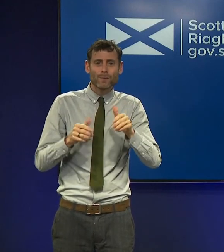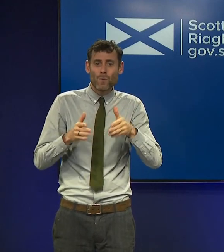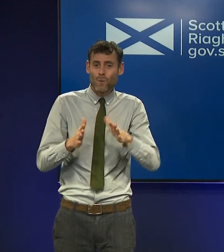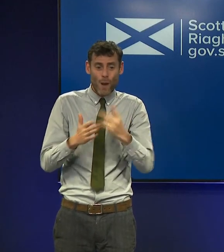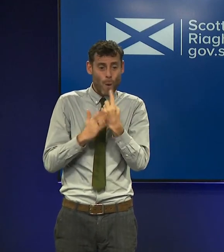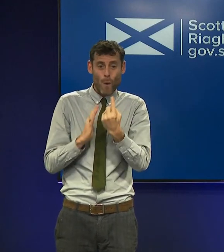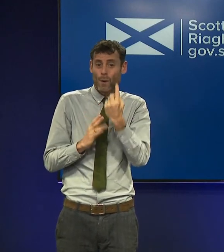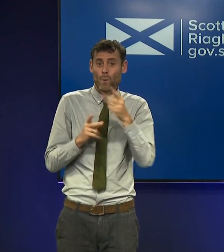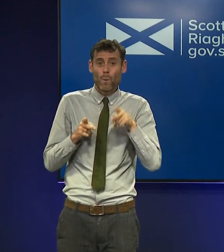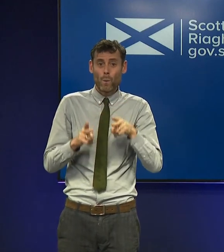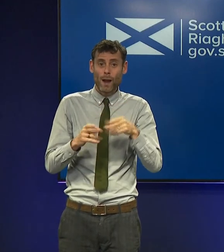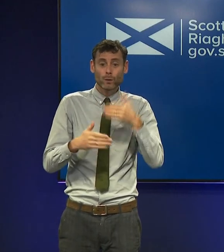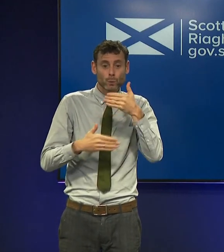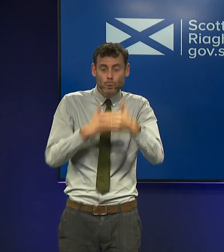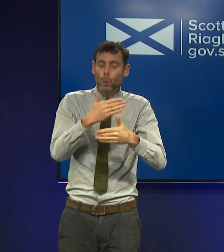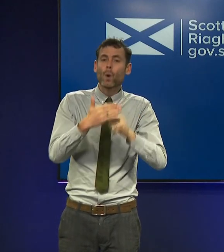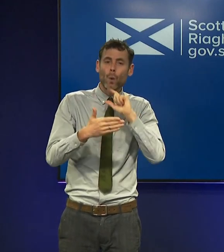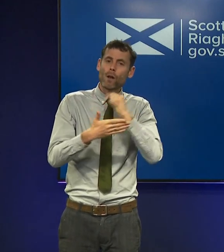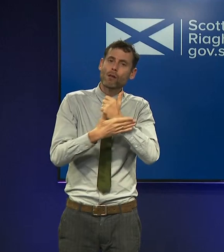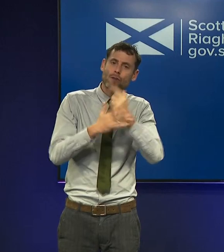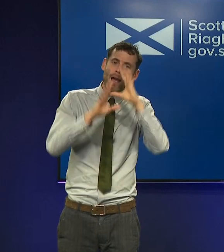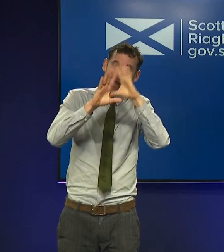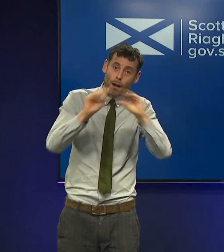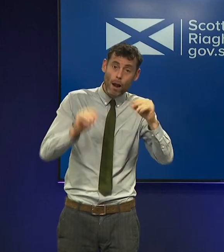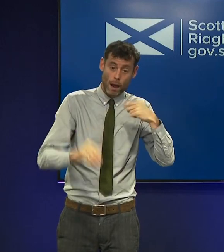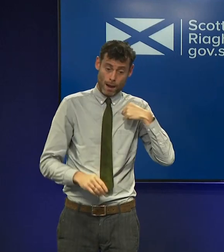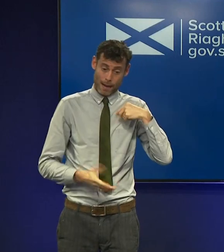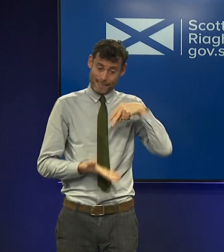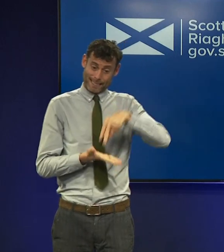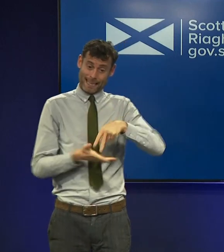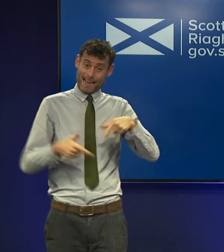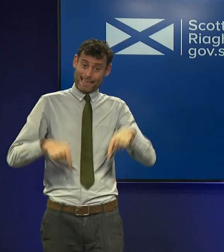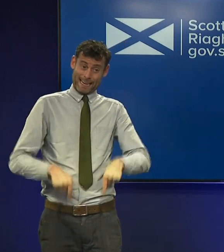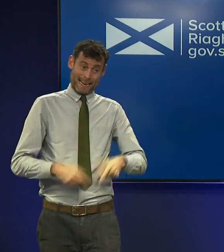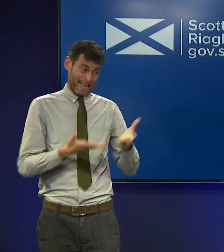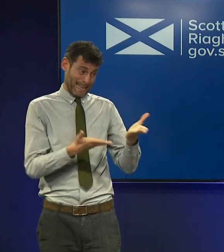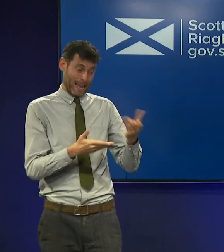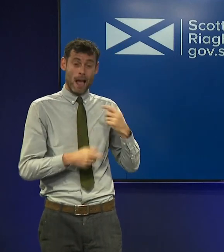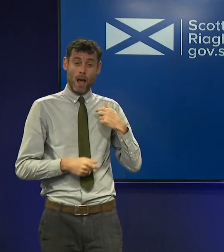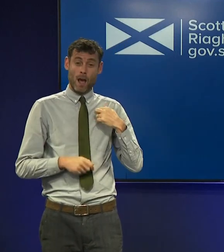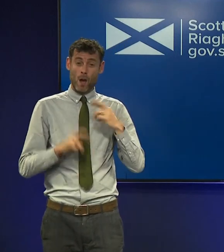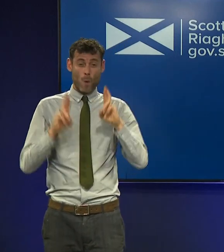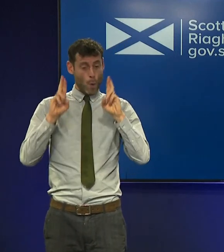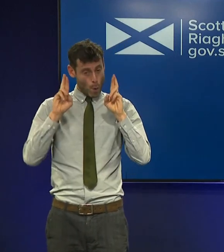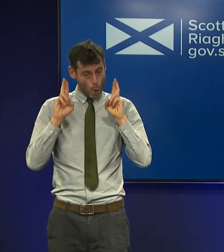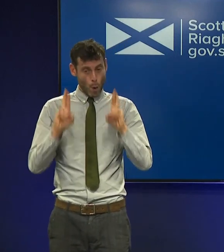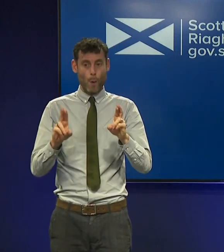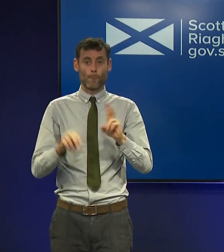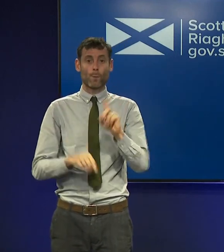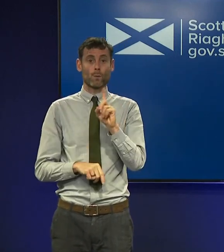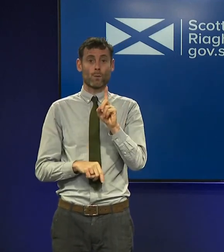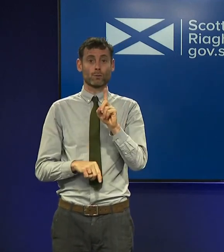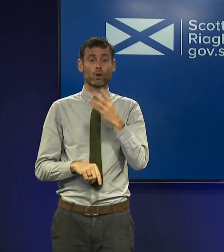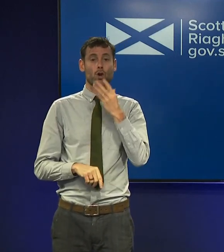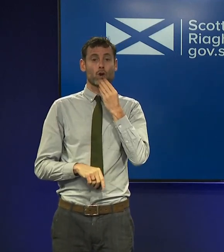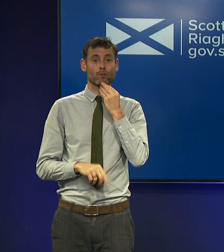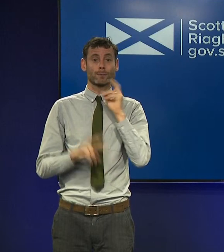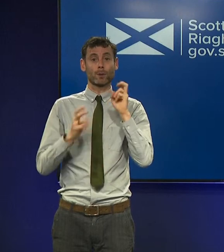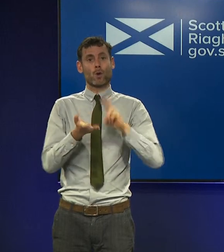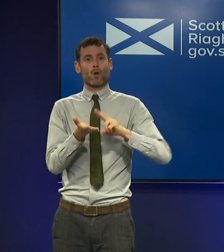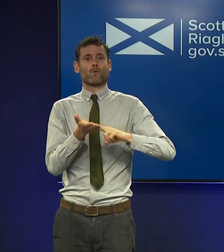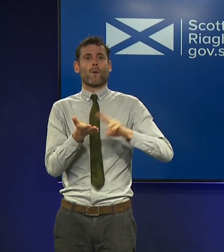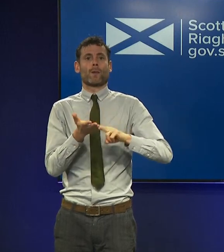to proceed right now. I, standing here right now, I still hope, really fervently hope, to be having a normal Christmas with my